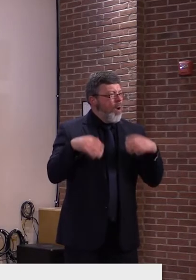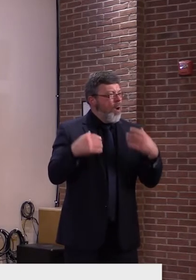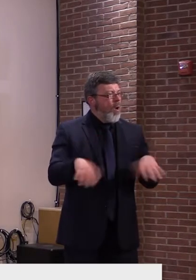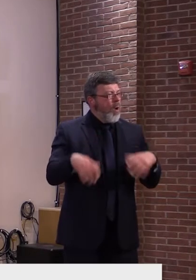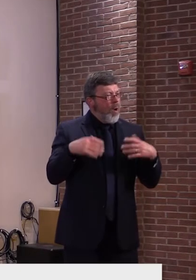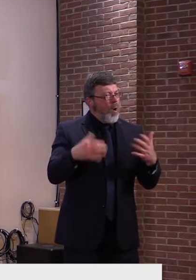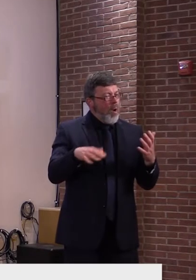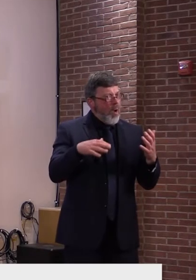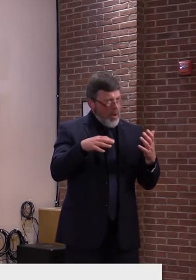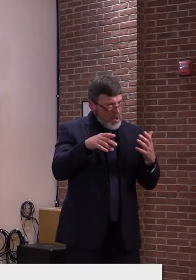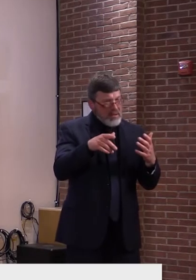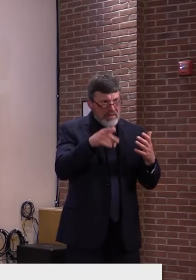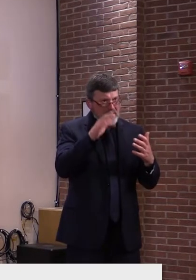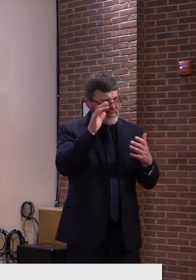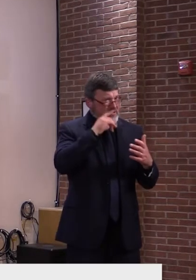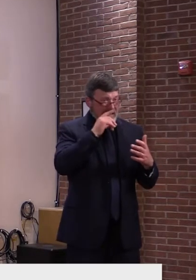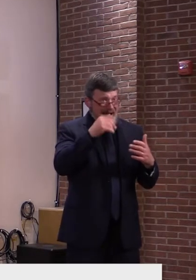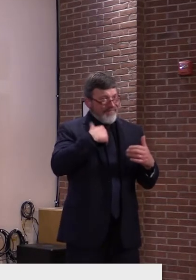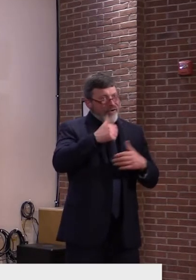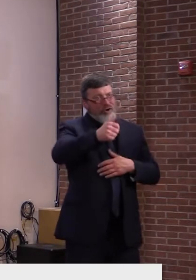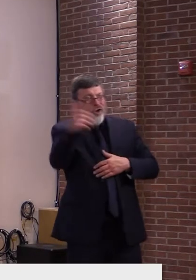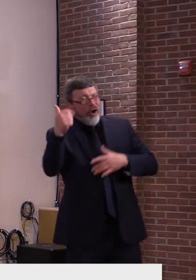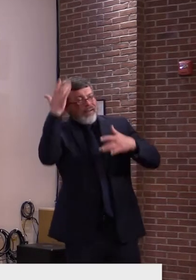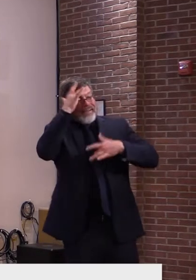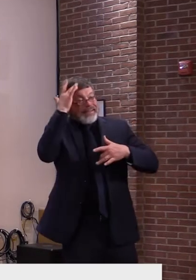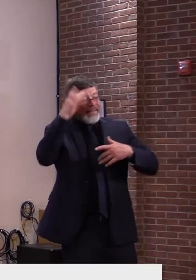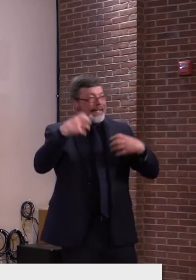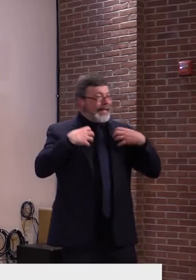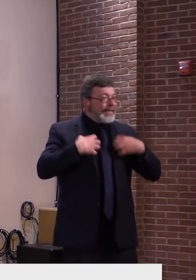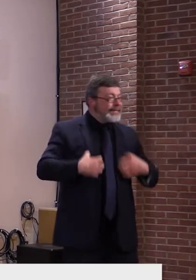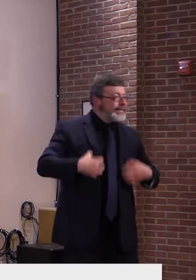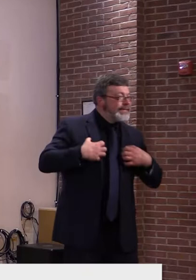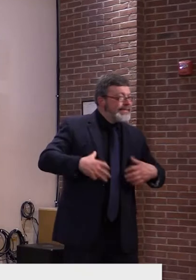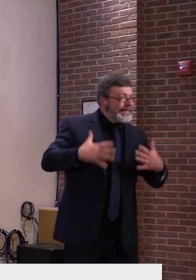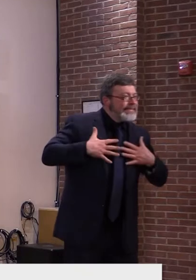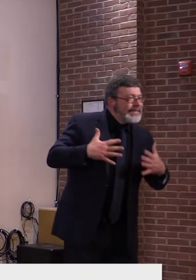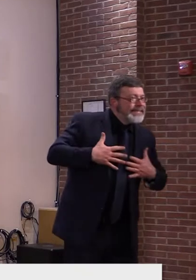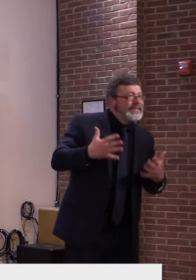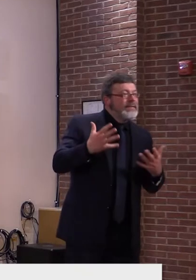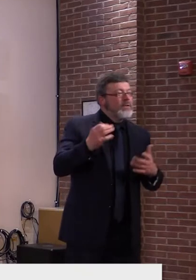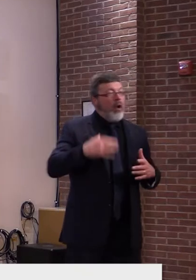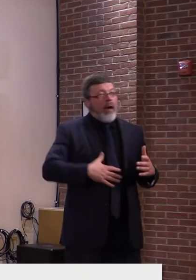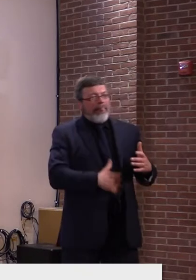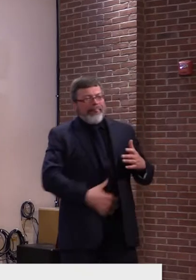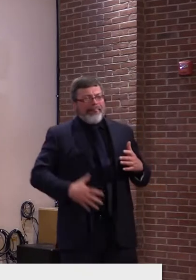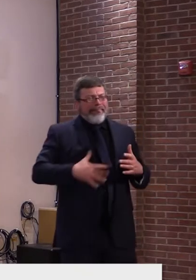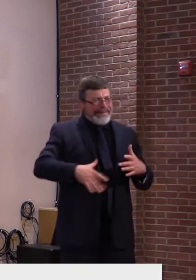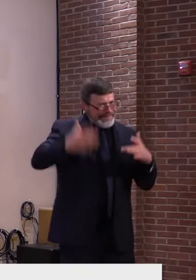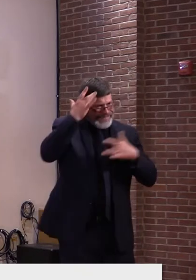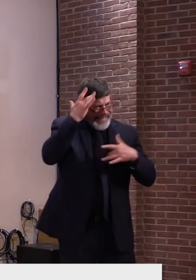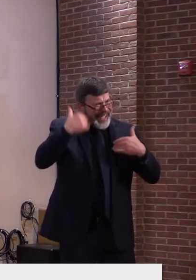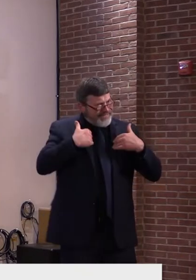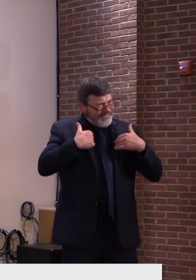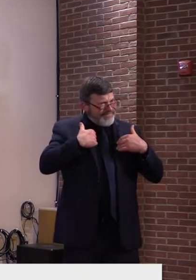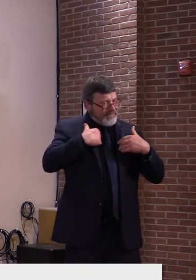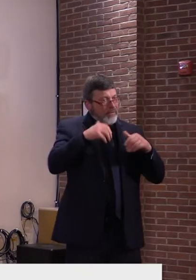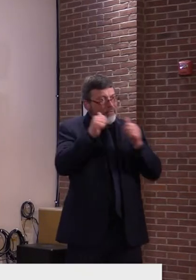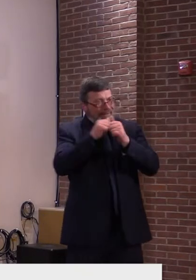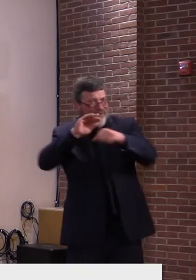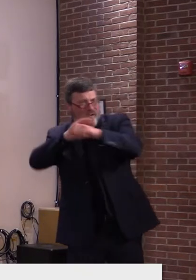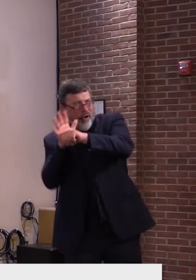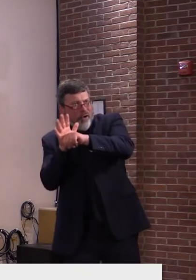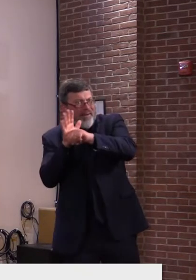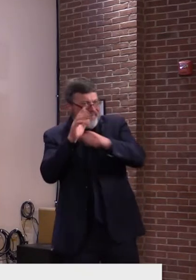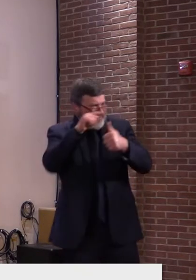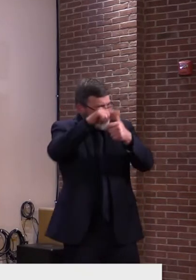other respiratory and gastrointestinal viruses circulating right now, in addition to COVID. Staying home